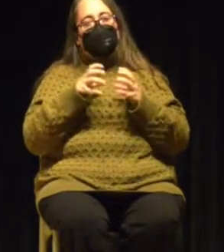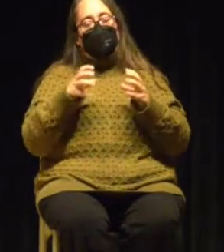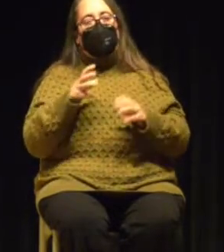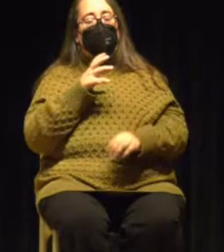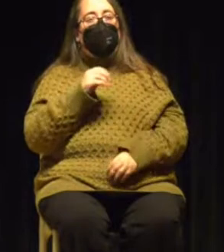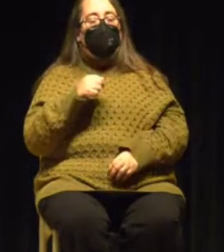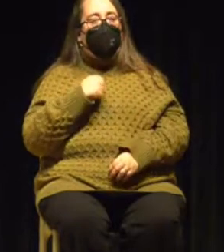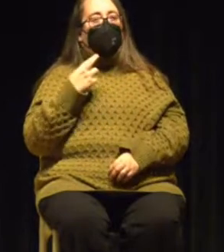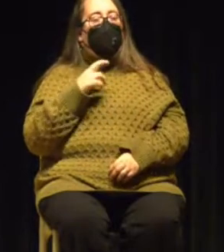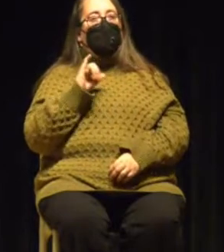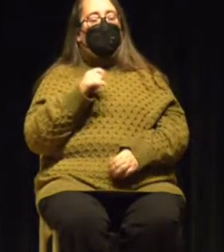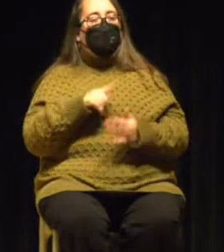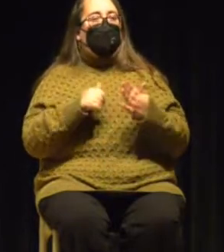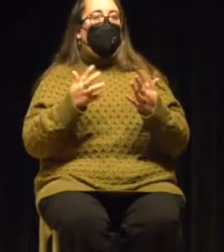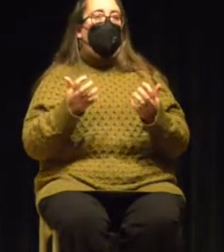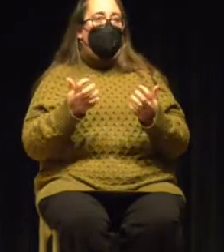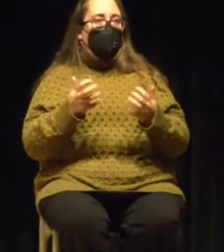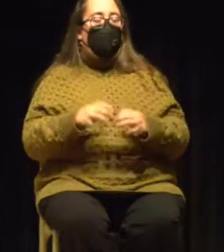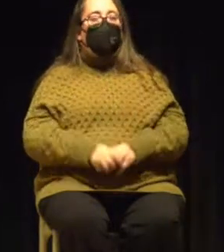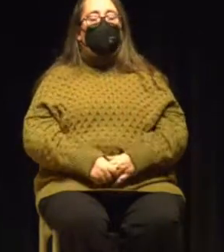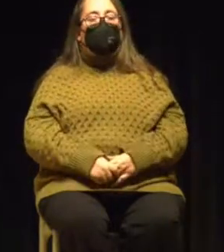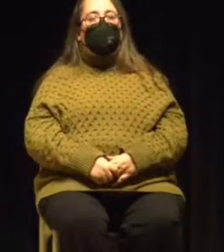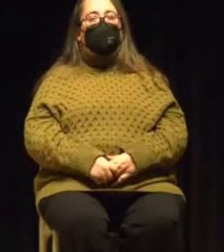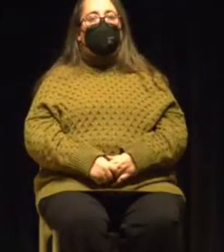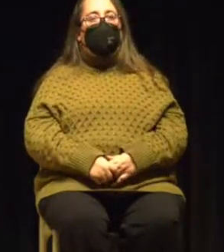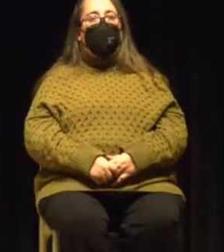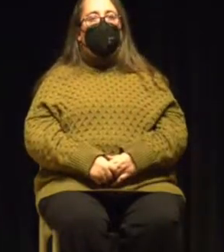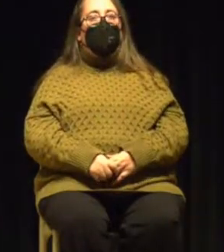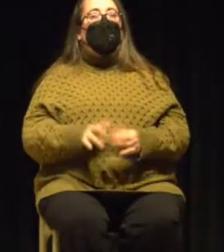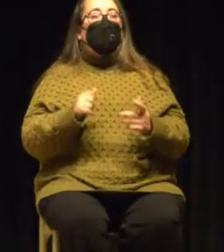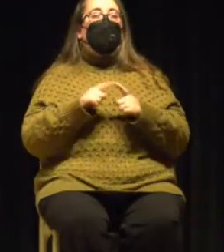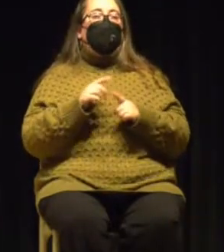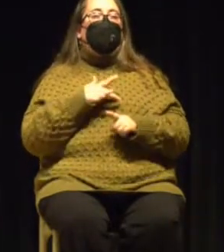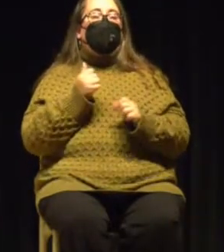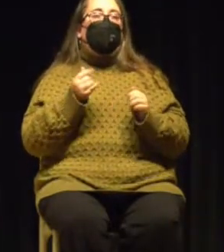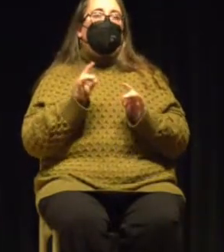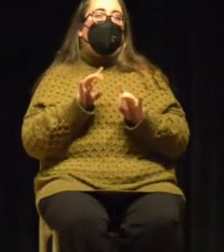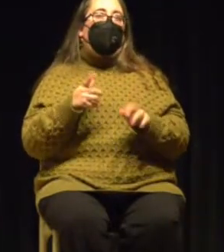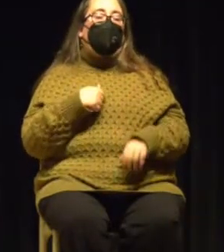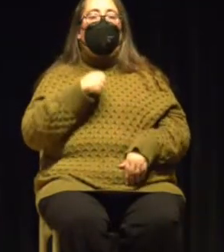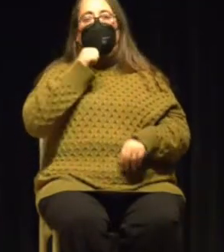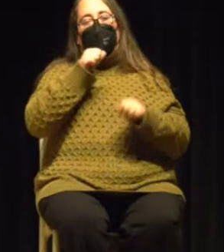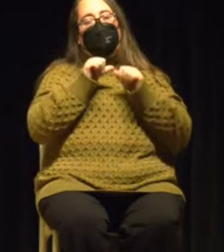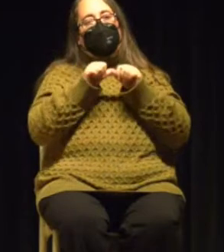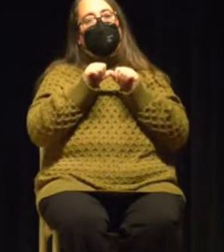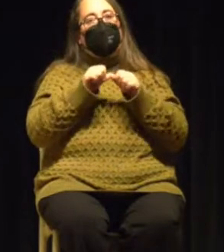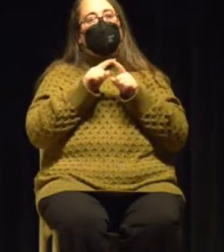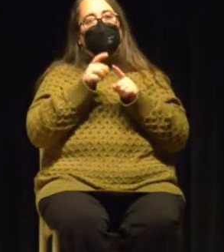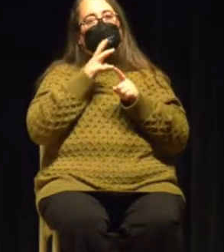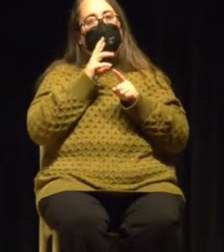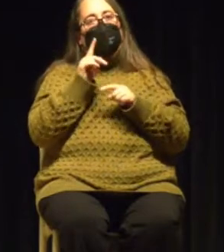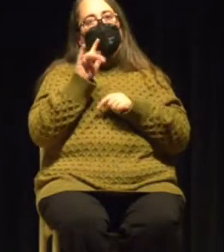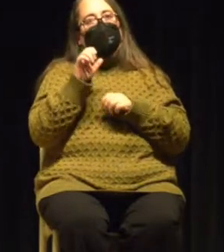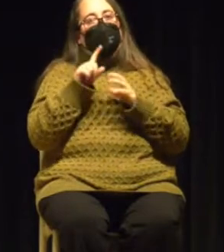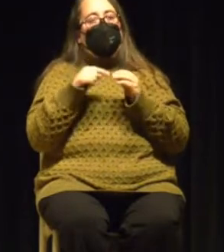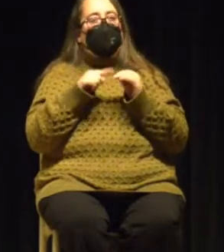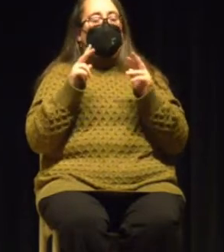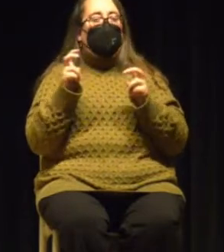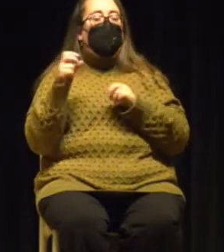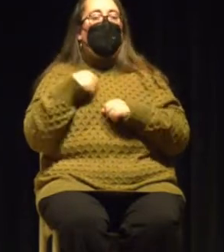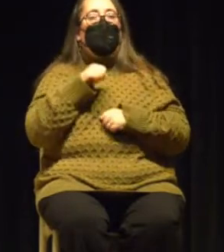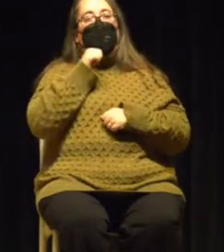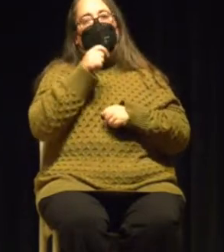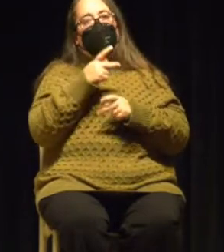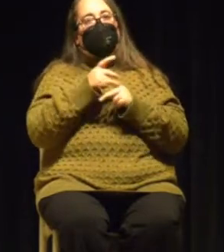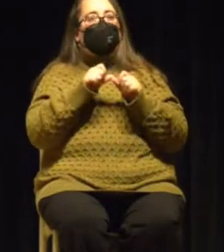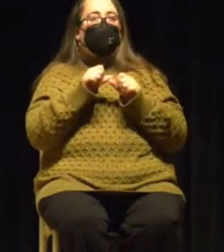I realized that's actually what they want. They want me to like feel so terrible that I don't continue to speak publicly about these issues, or that I don't keep